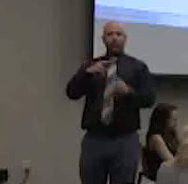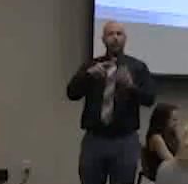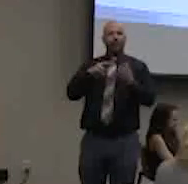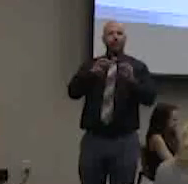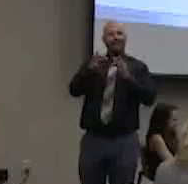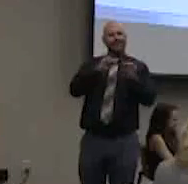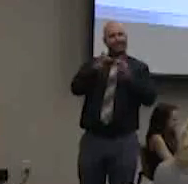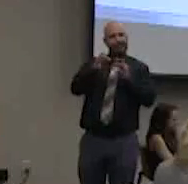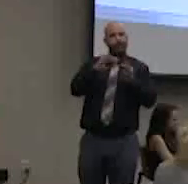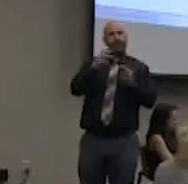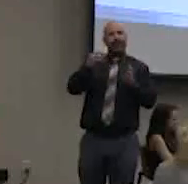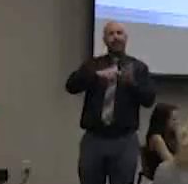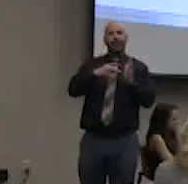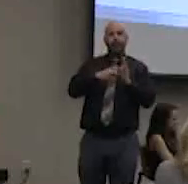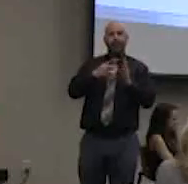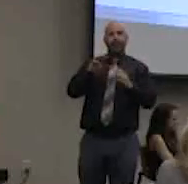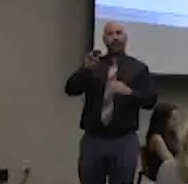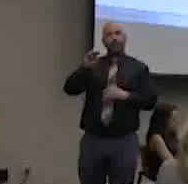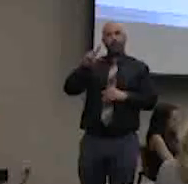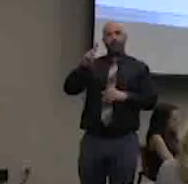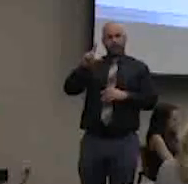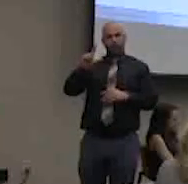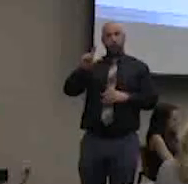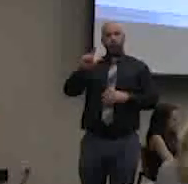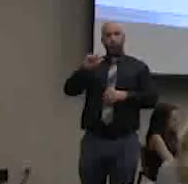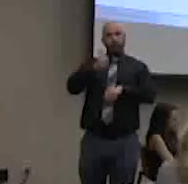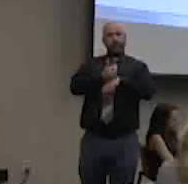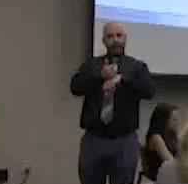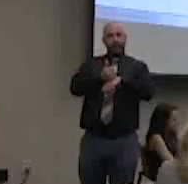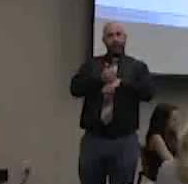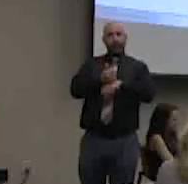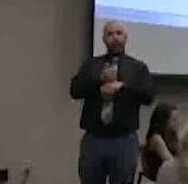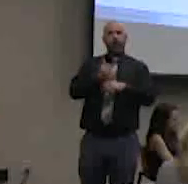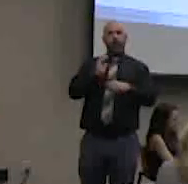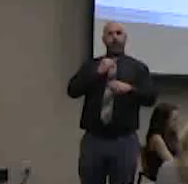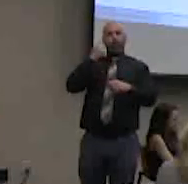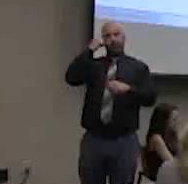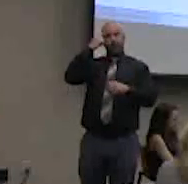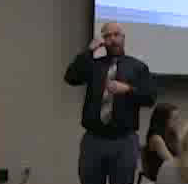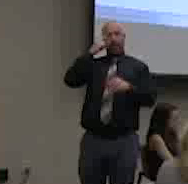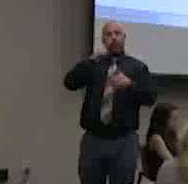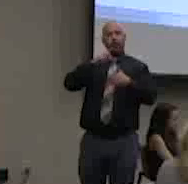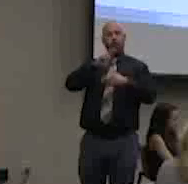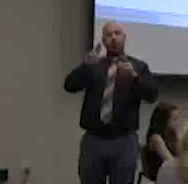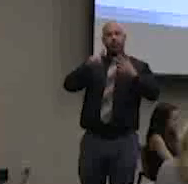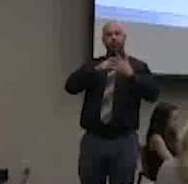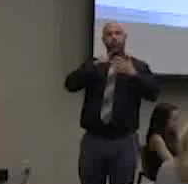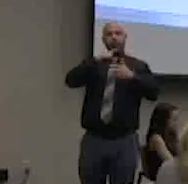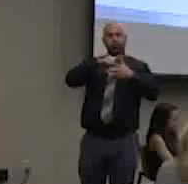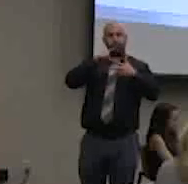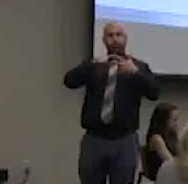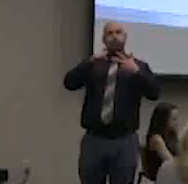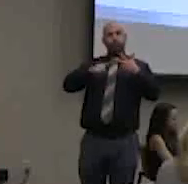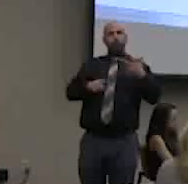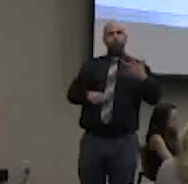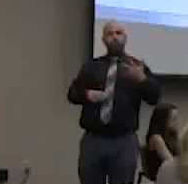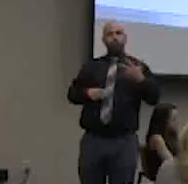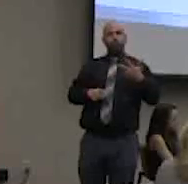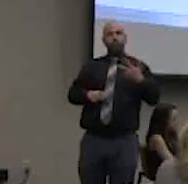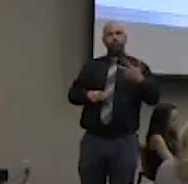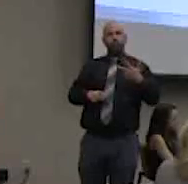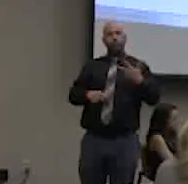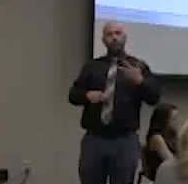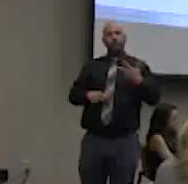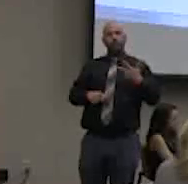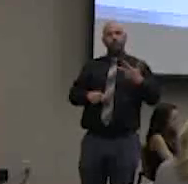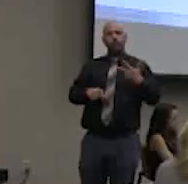in our mind, Ready Starts do these four things. They have a blueprint, they build a coalition. We have a, they build governance and